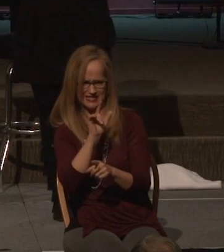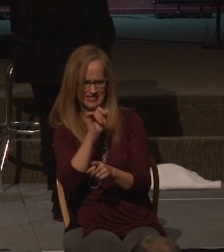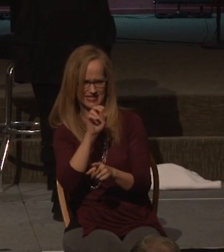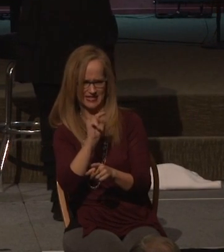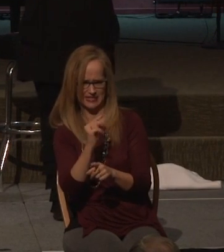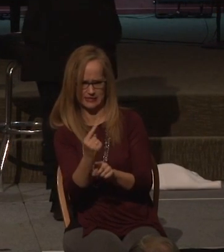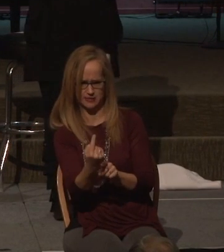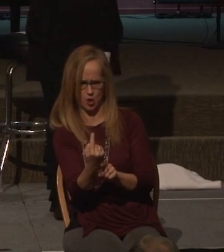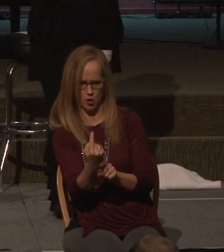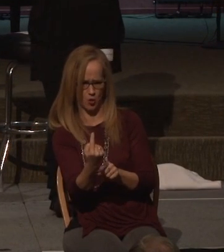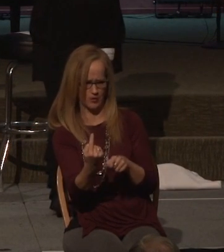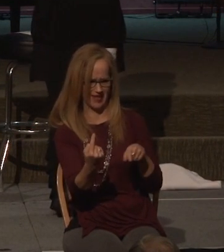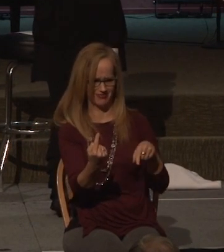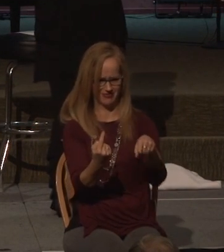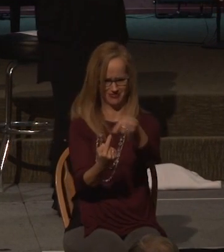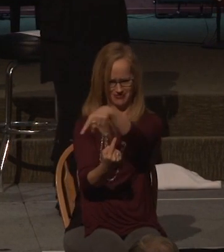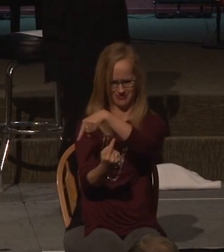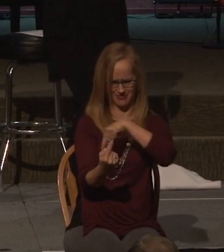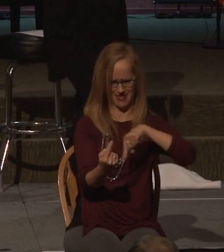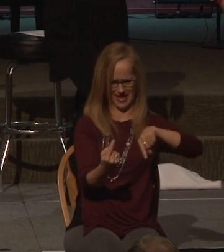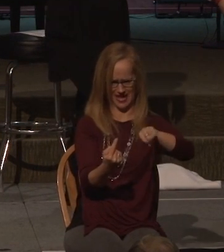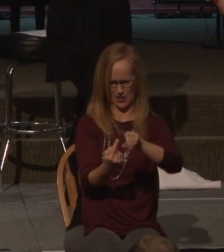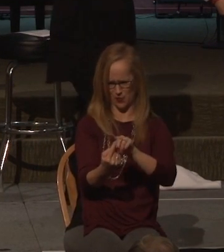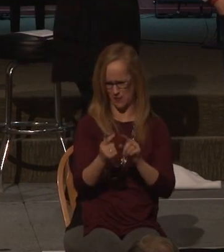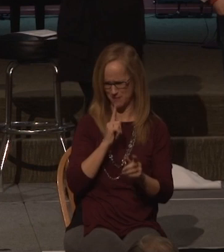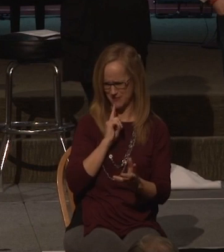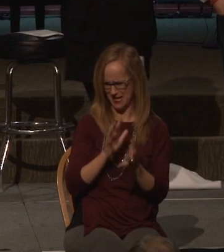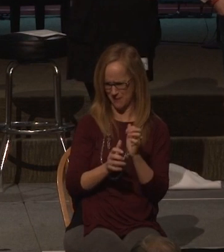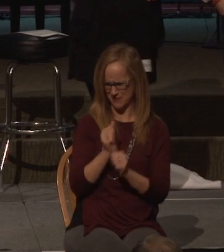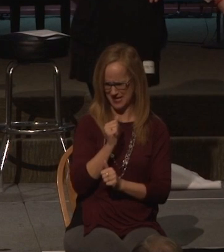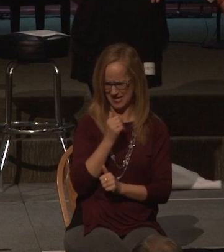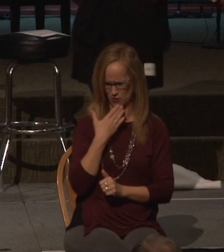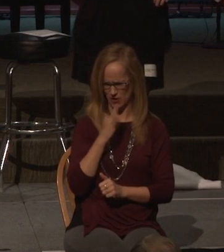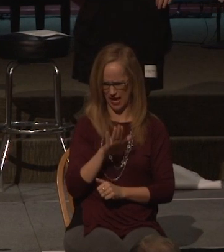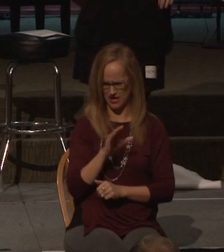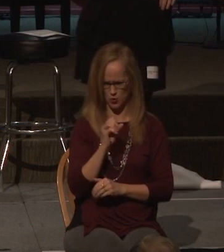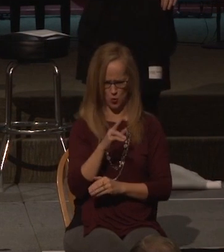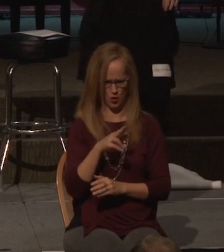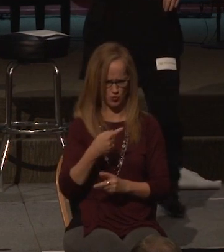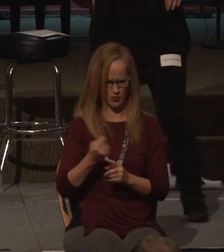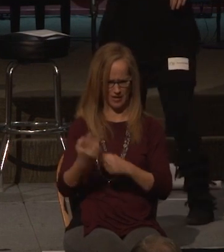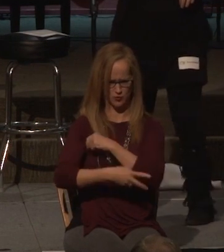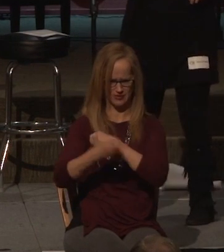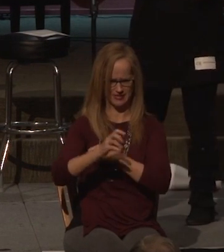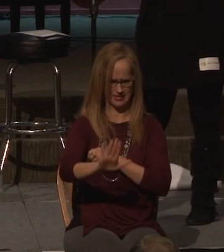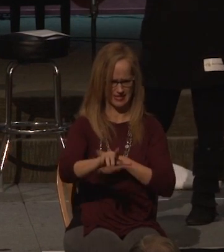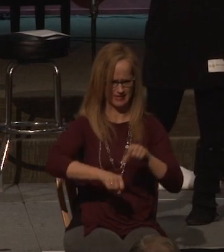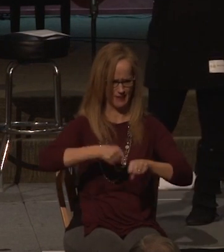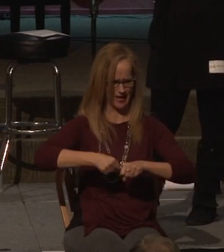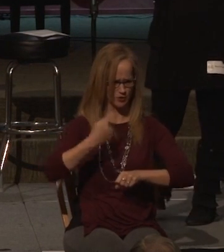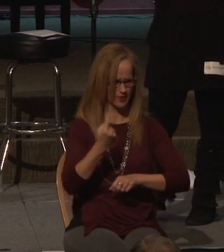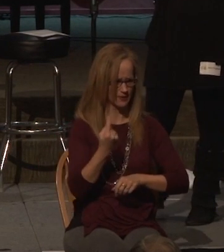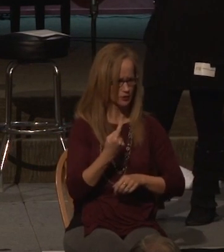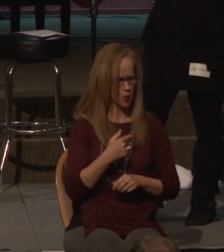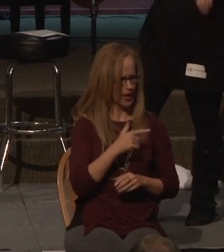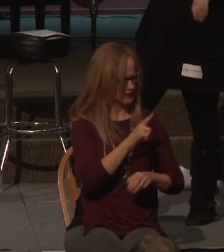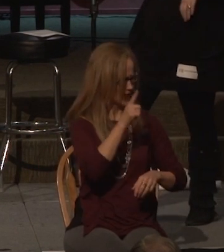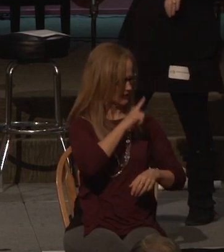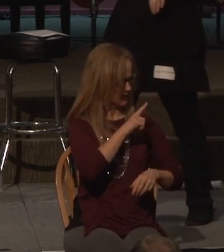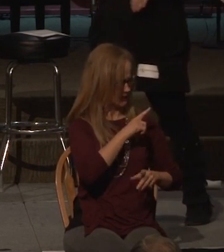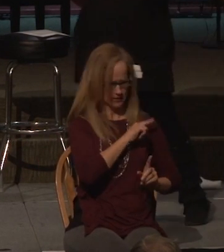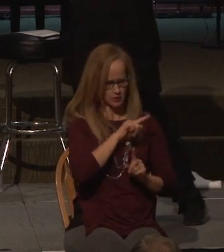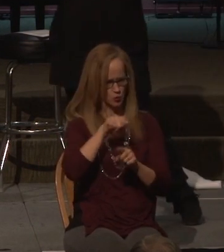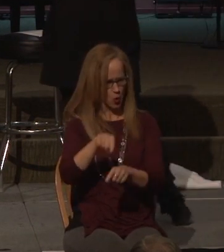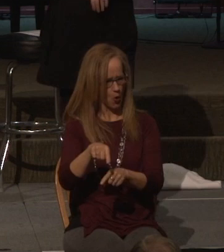bird, and they kind of looked like, I don't know, they were being mean or naughty or trying to like take his bike or something. So I was like, oh, Lincoln, let's just